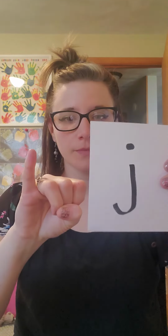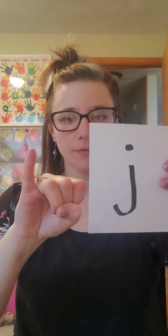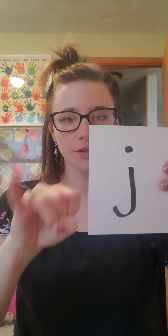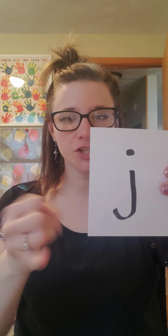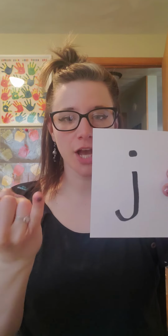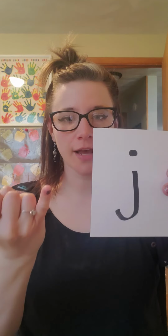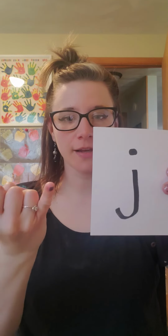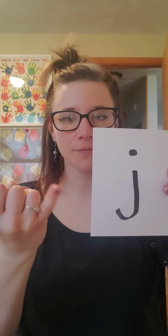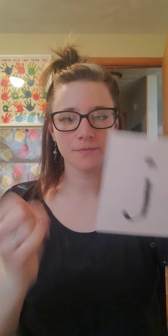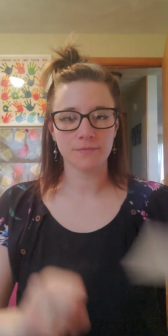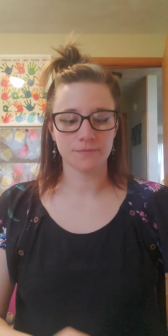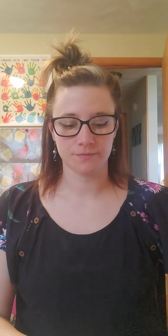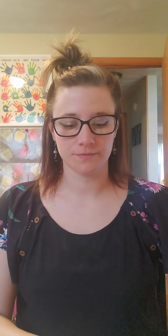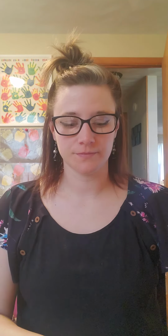J,